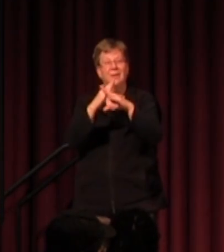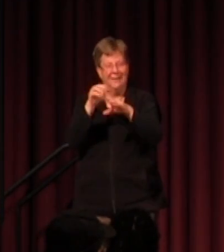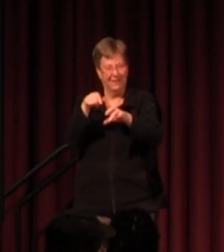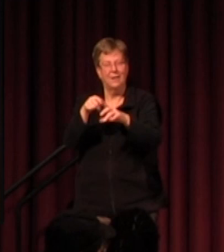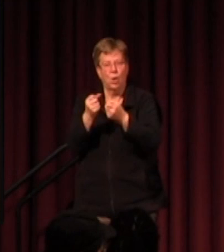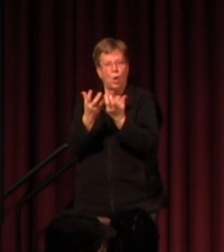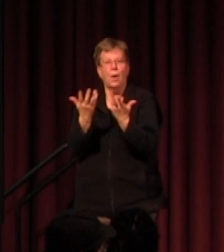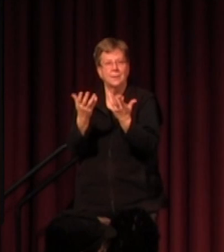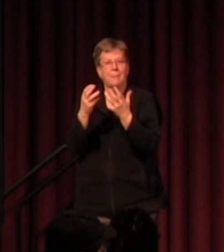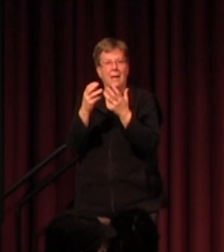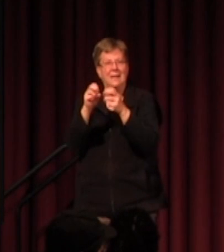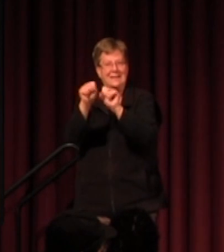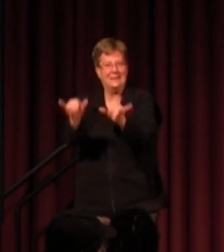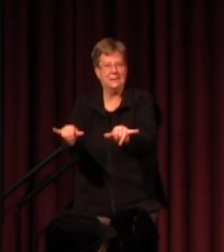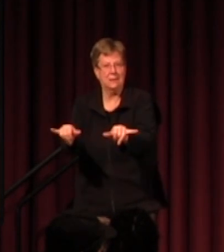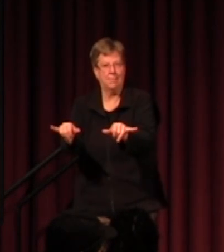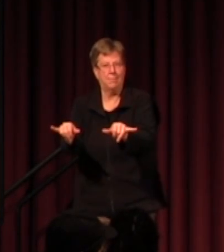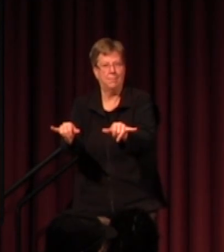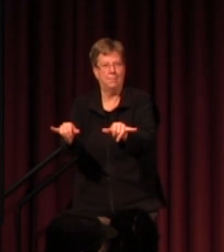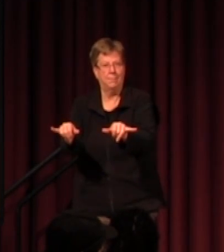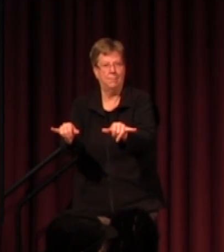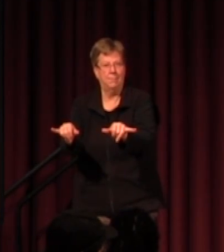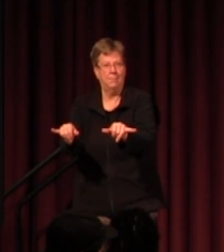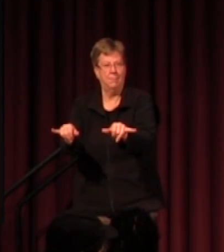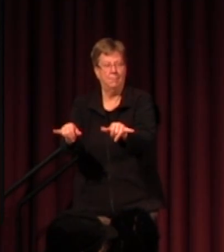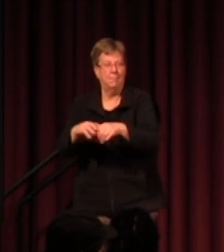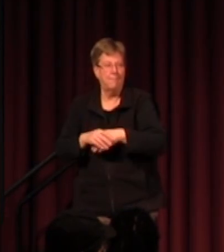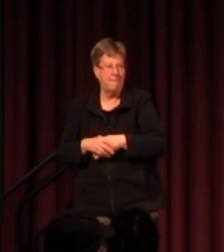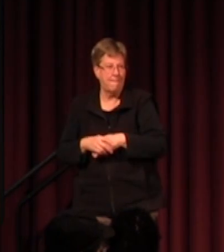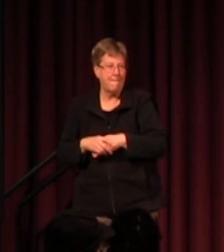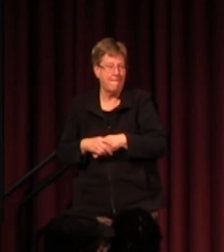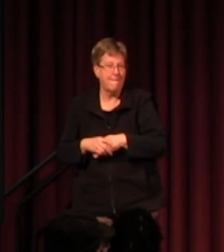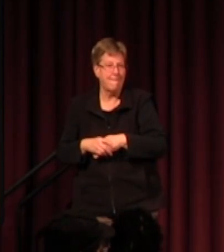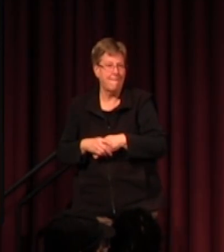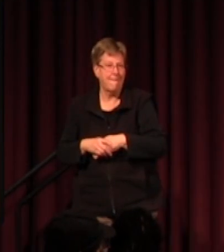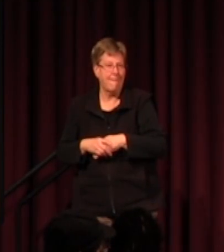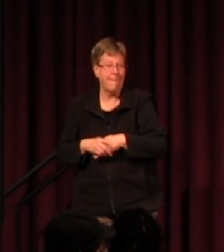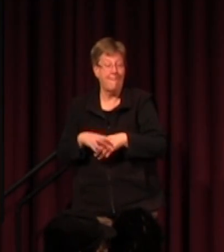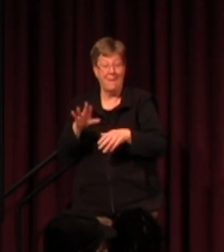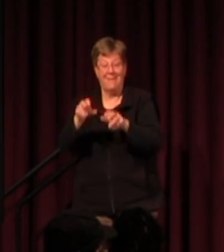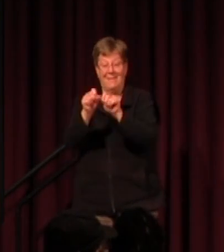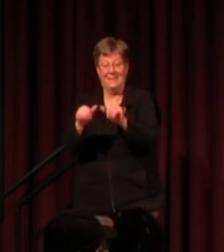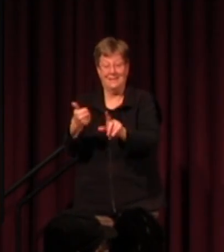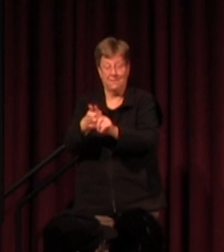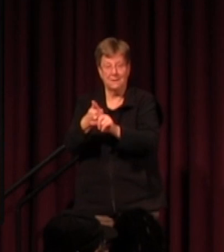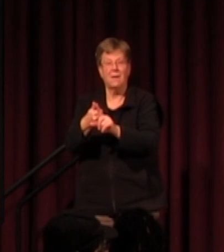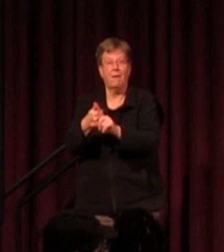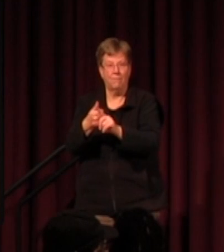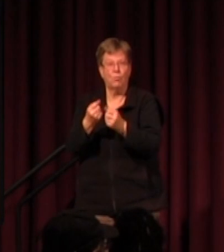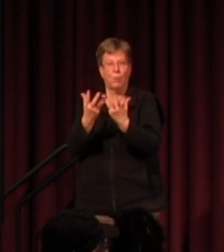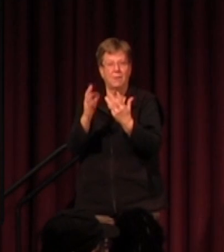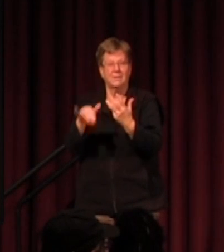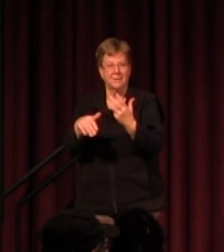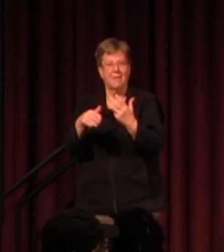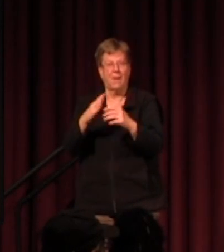system marginalizes them that you may or may not actually see. Or you do see, but can't see what the problem is.